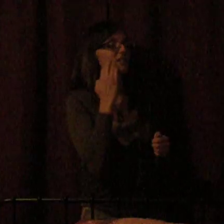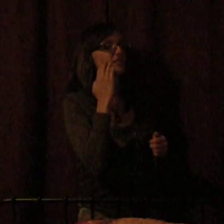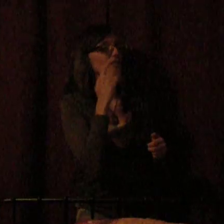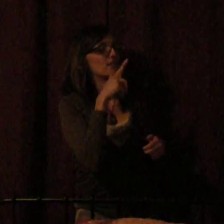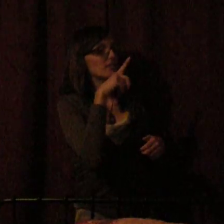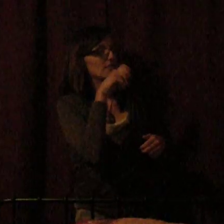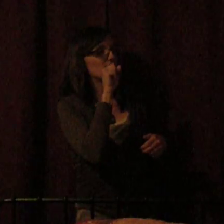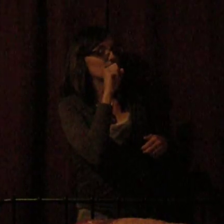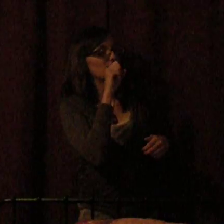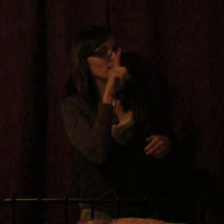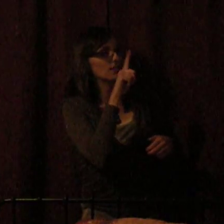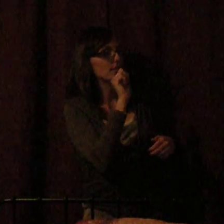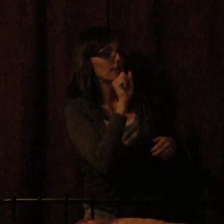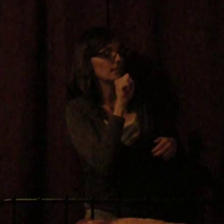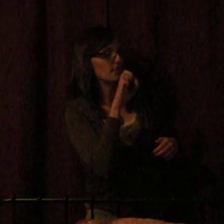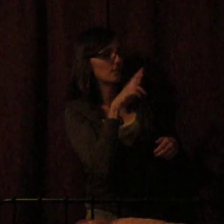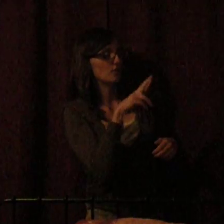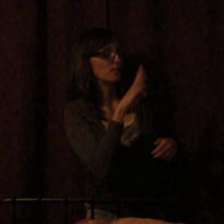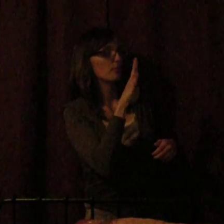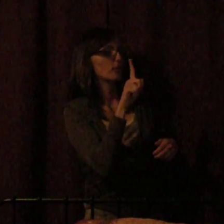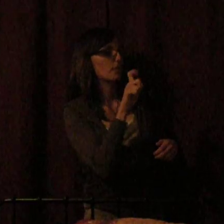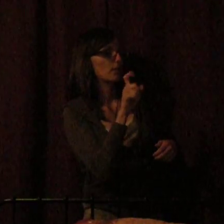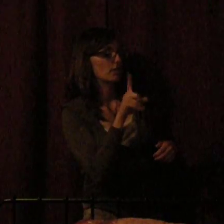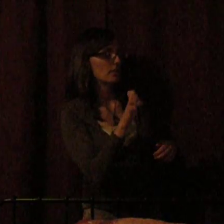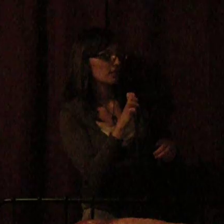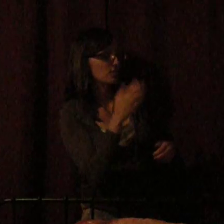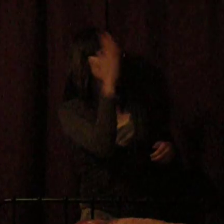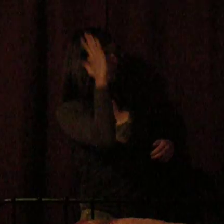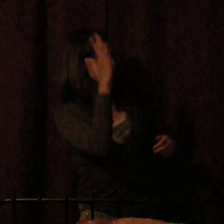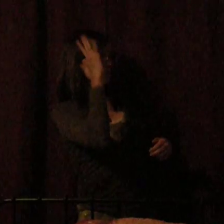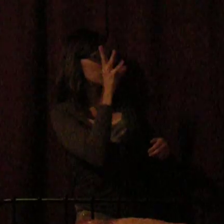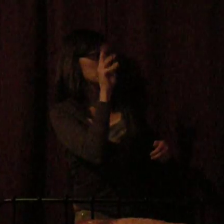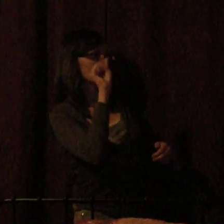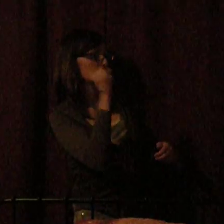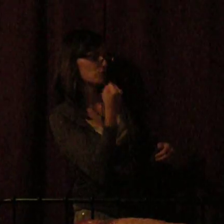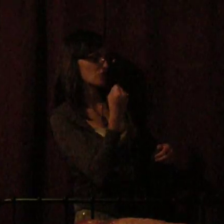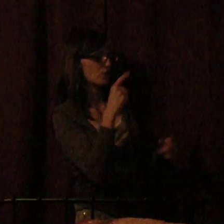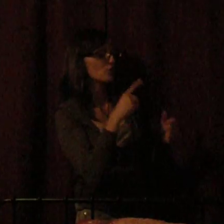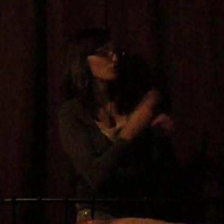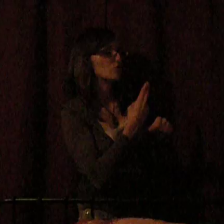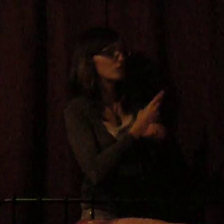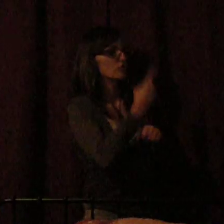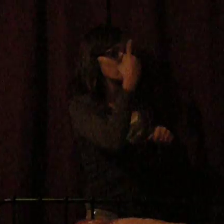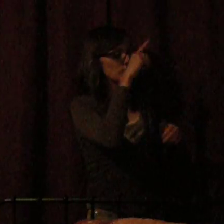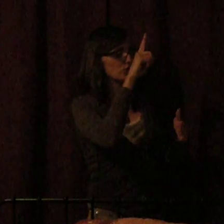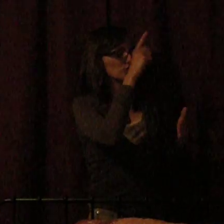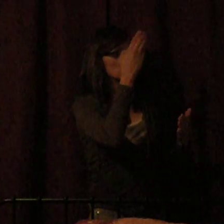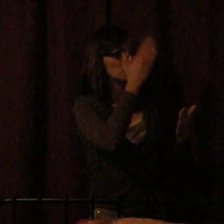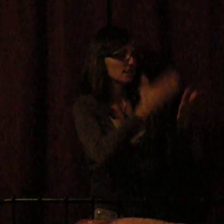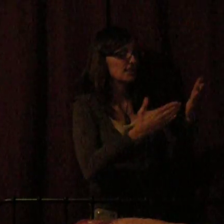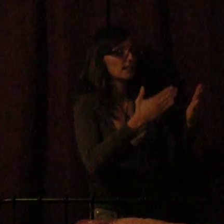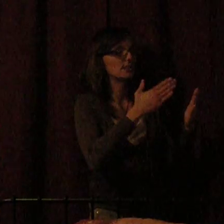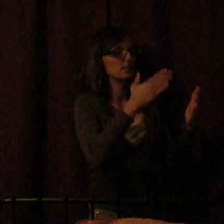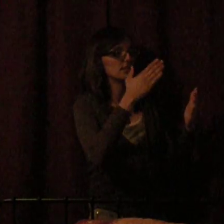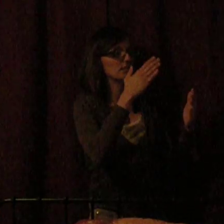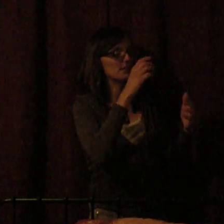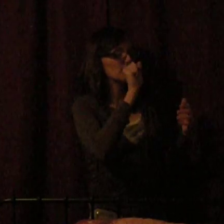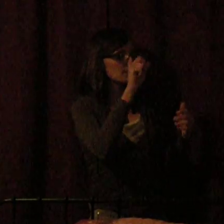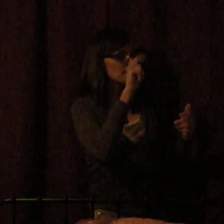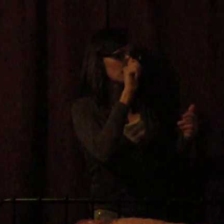in the early 60s, but look what it's used for now. You never know where your idea might wind up, where it will end. So that's the really